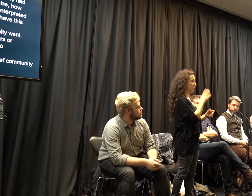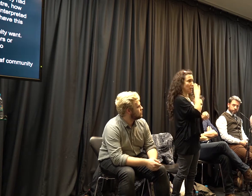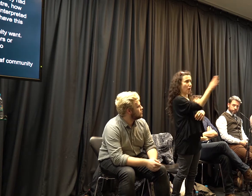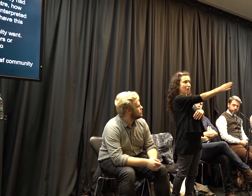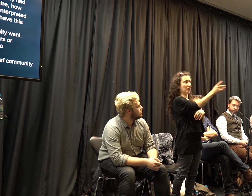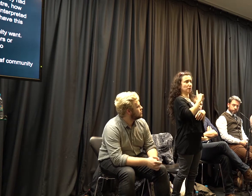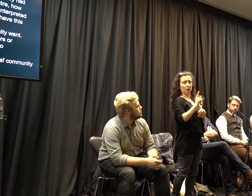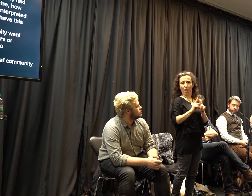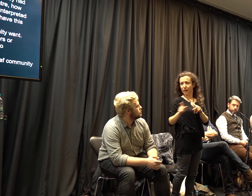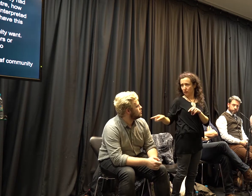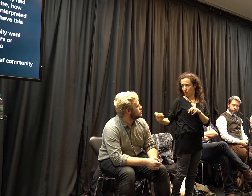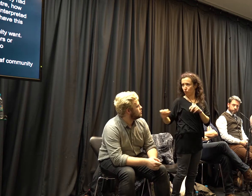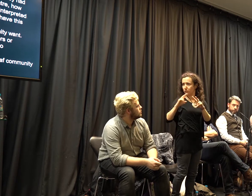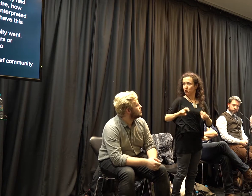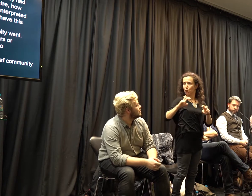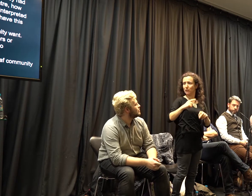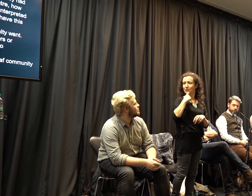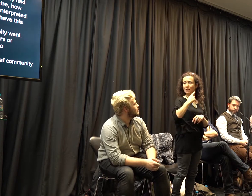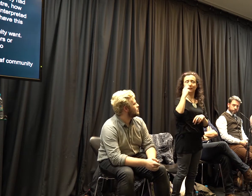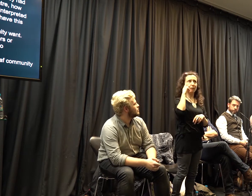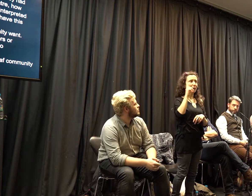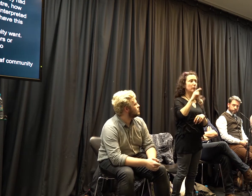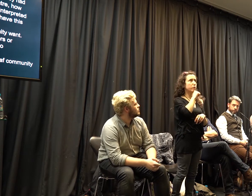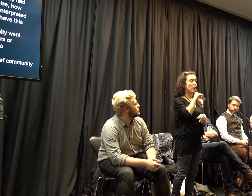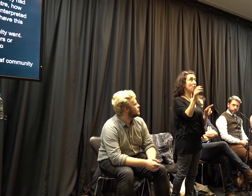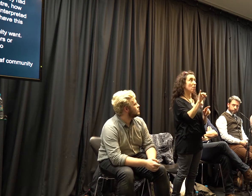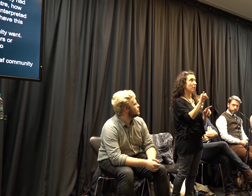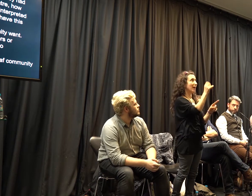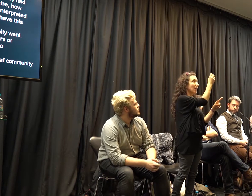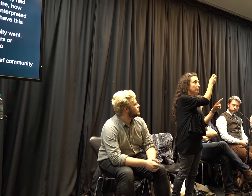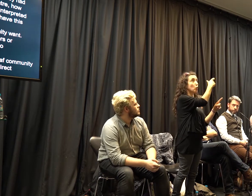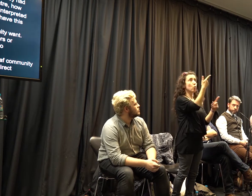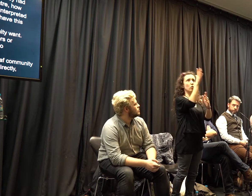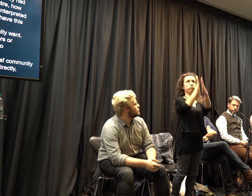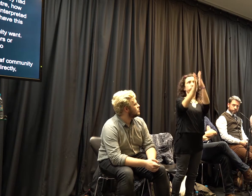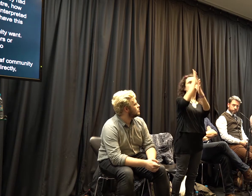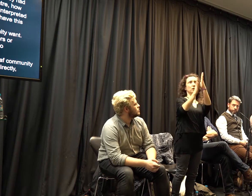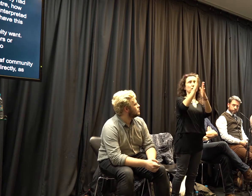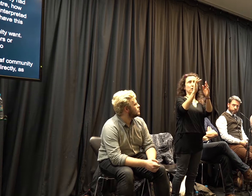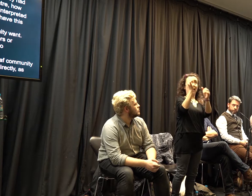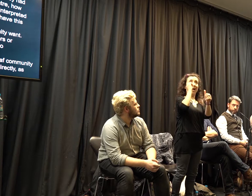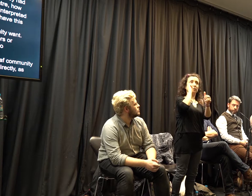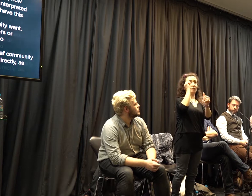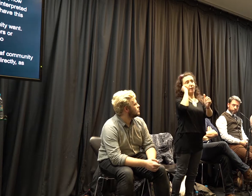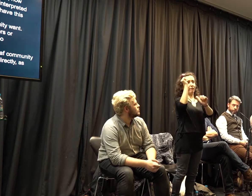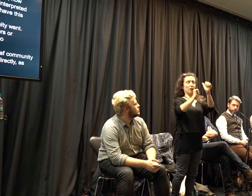deaf theatre access directly? As Max's research said, it's